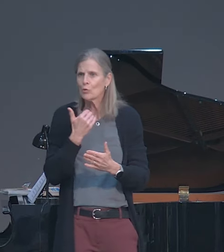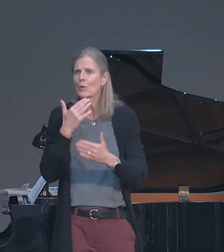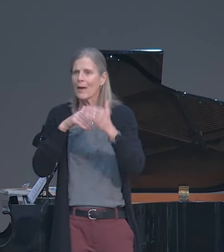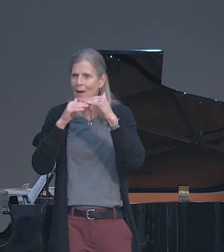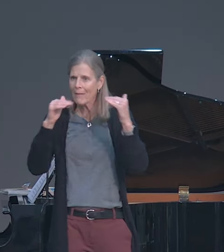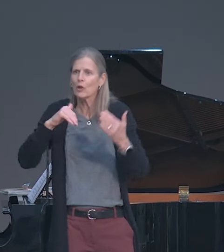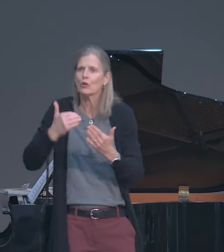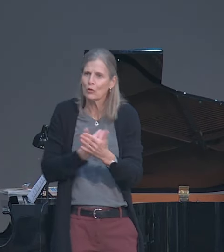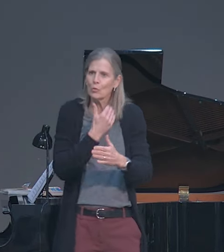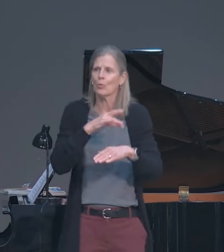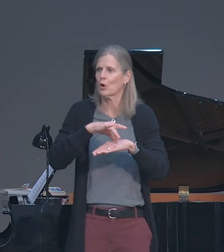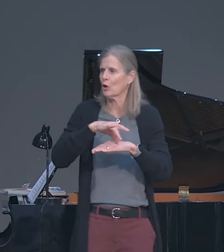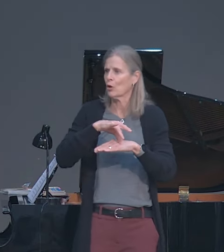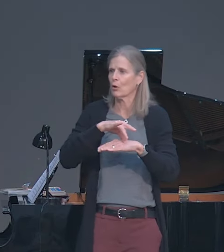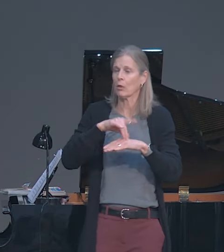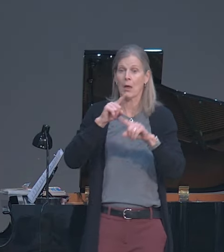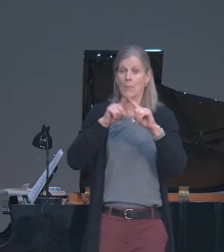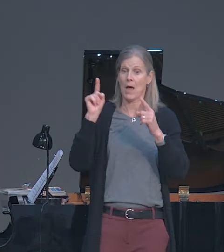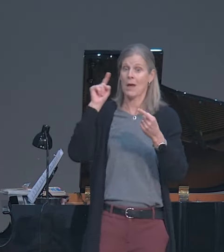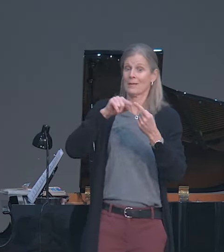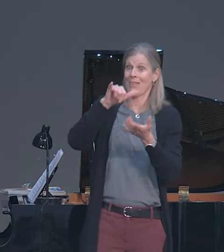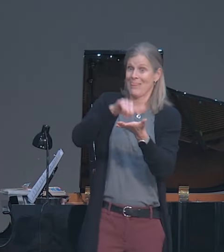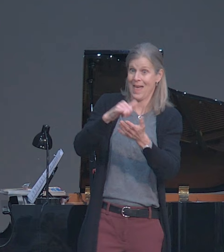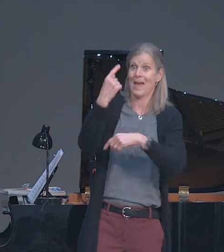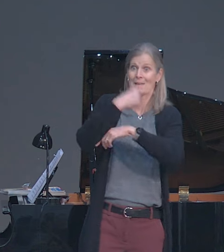earth. But until that day,